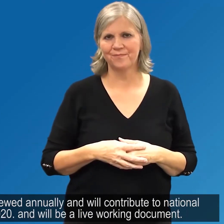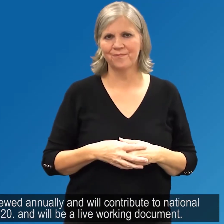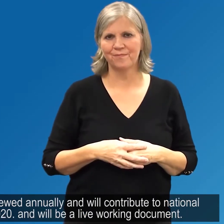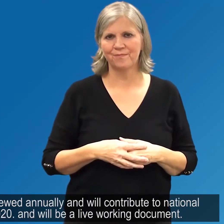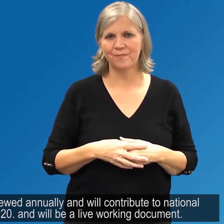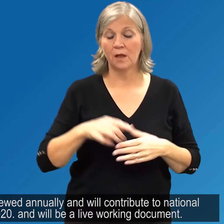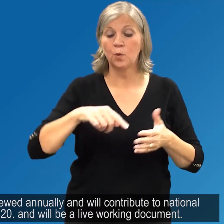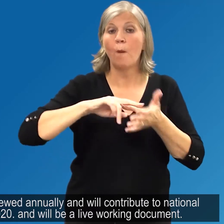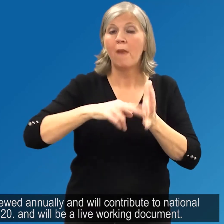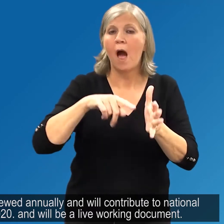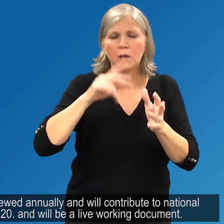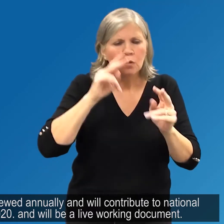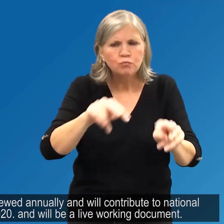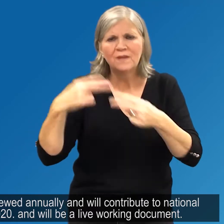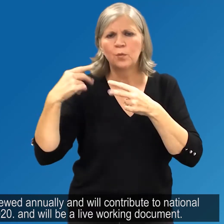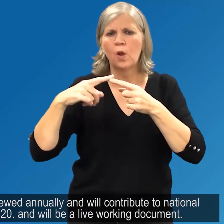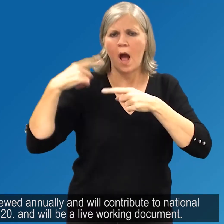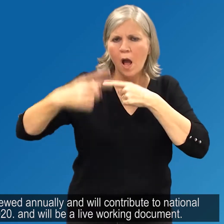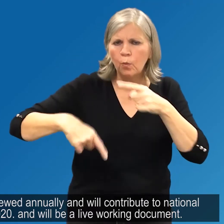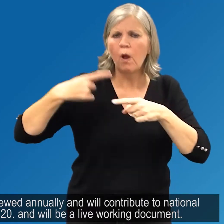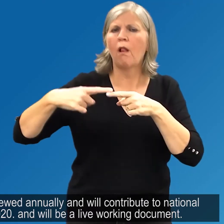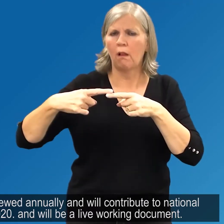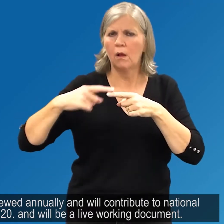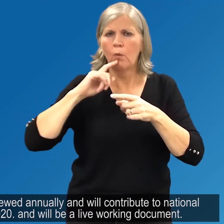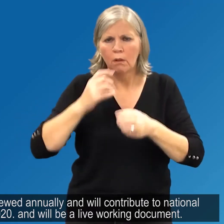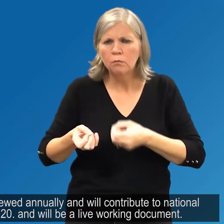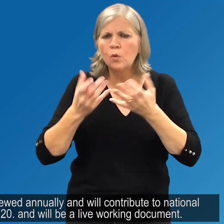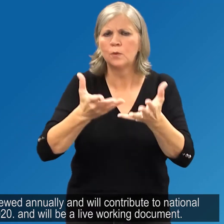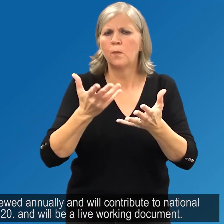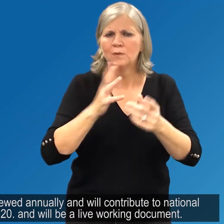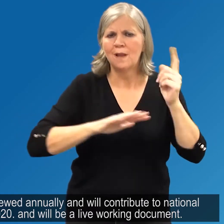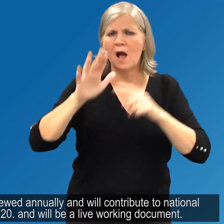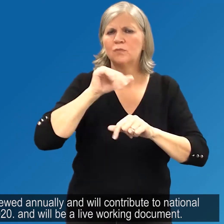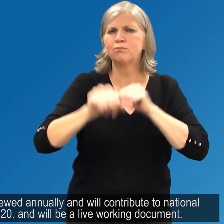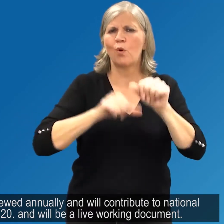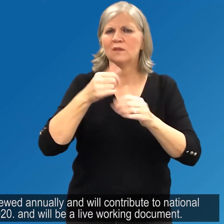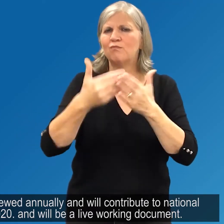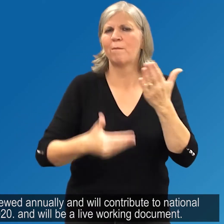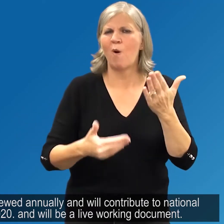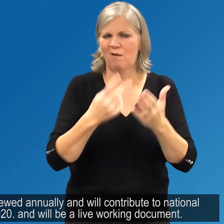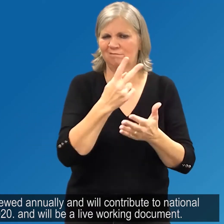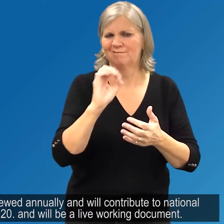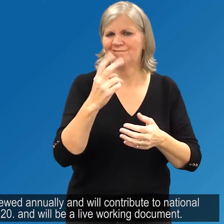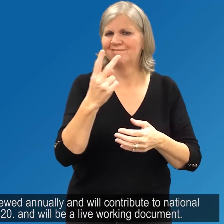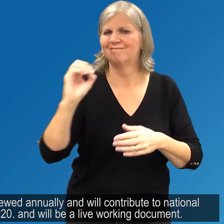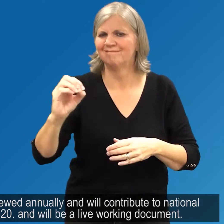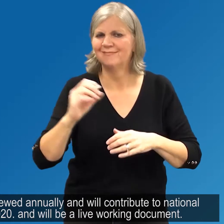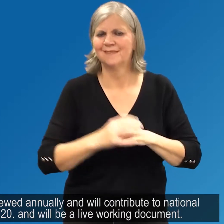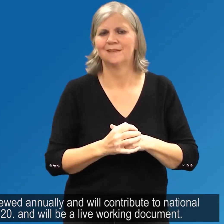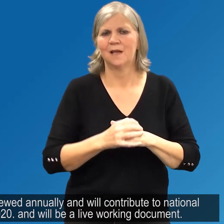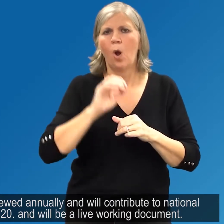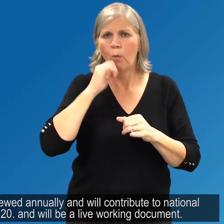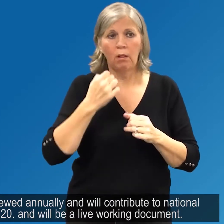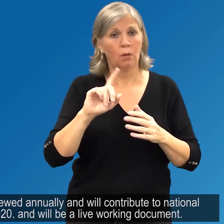The plan will be reviewed annually and will contribute to National Progress Report in 2020 and will be a live working